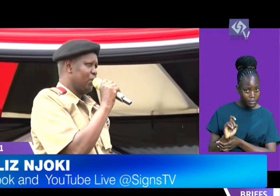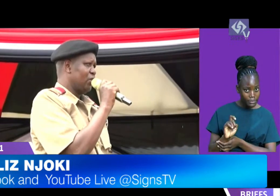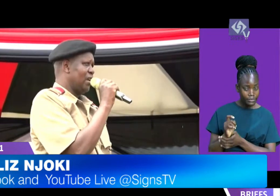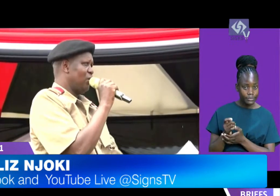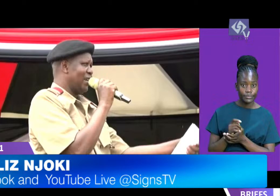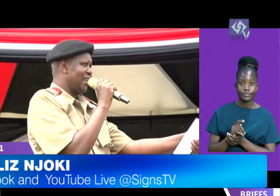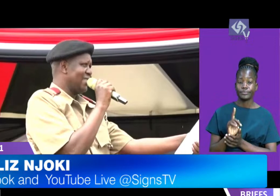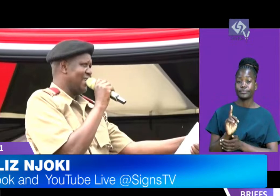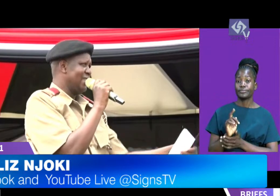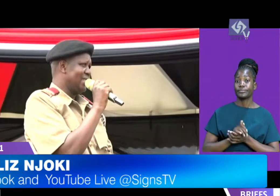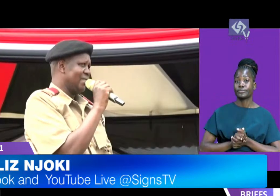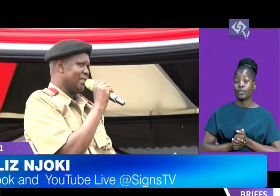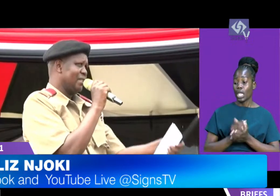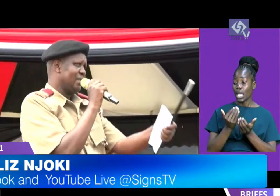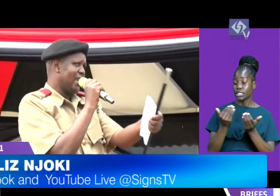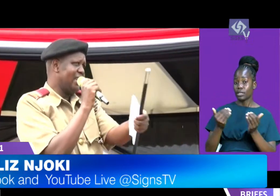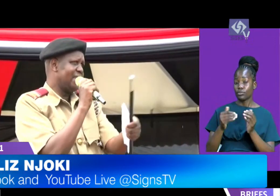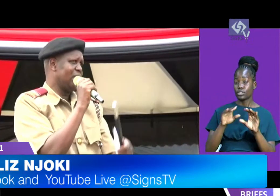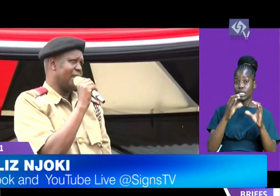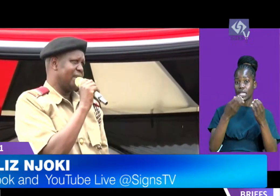Mtoto alikuwa class 8, si aende secondary?